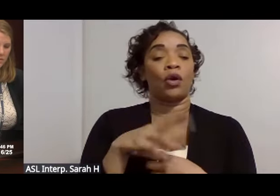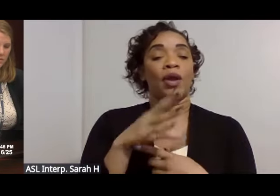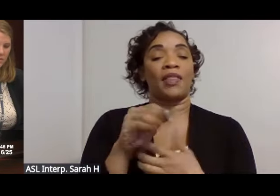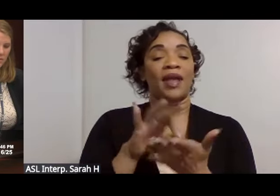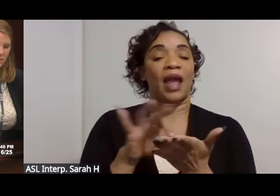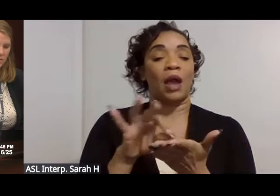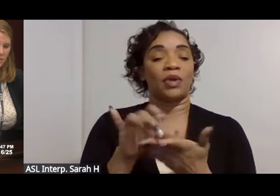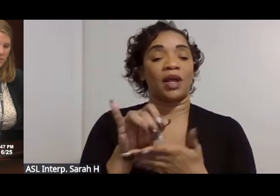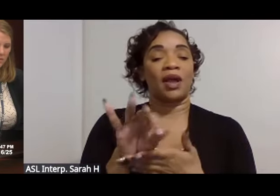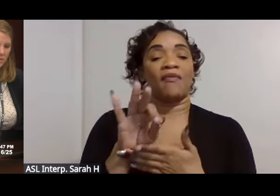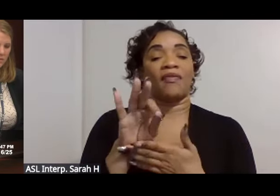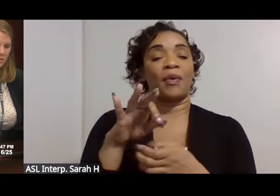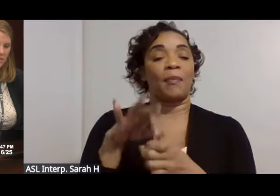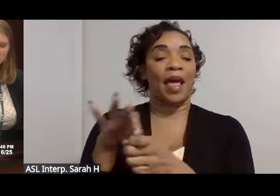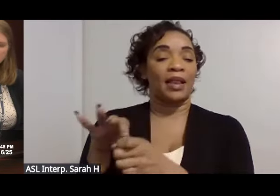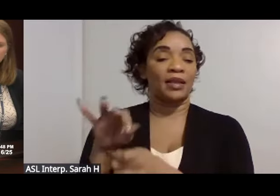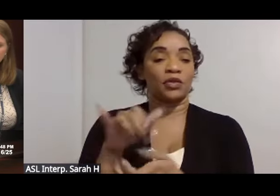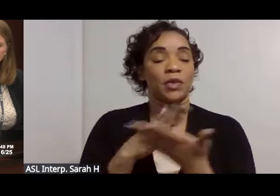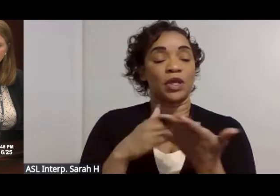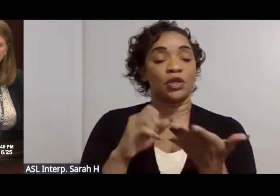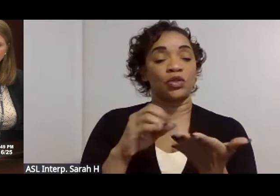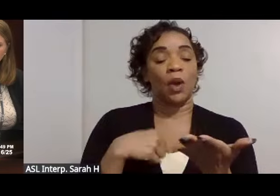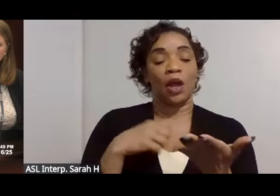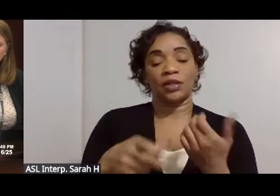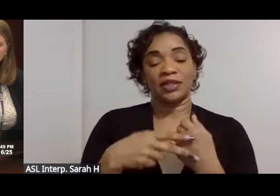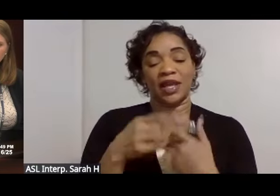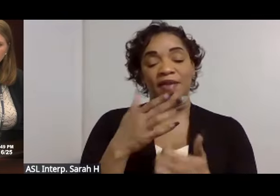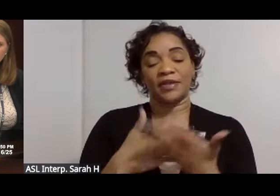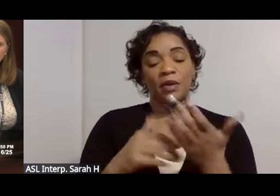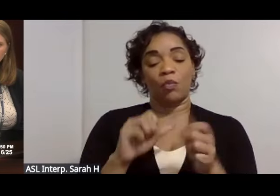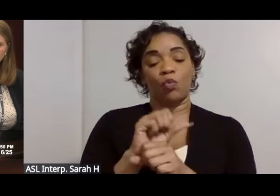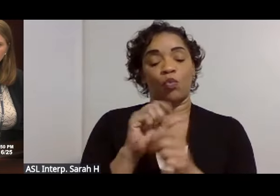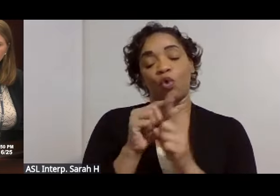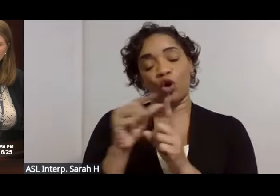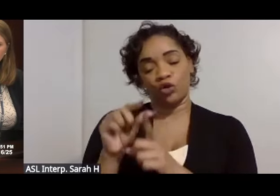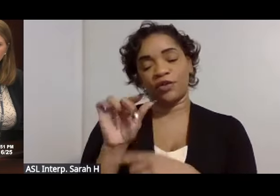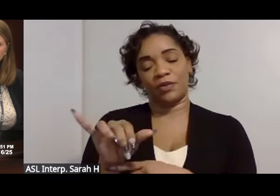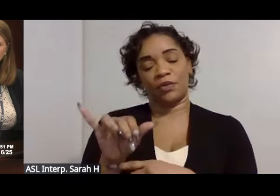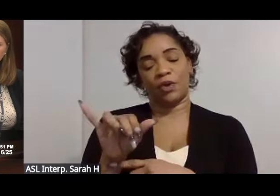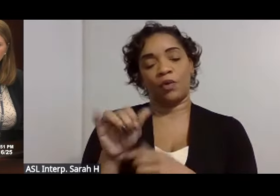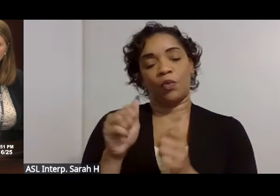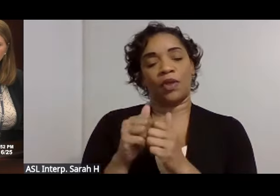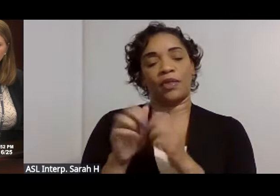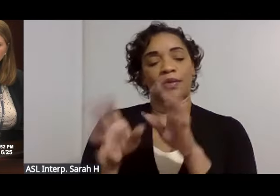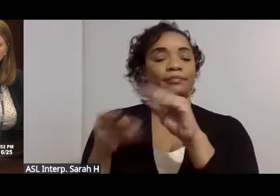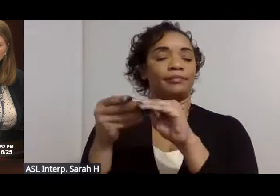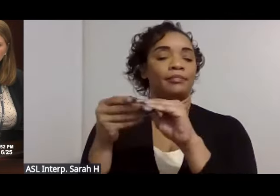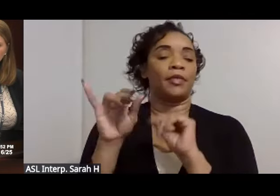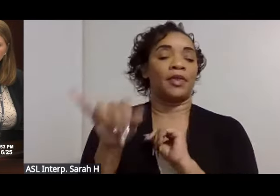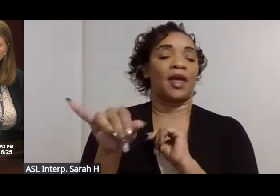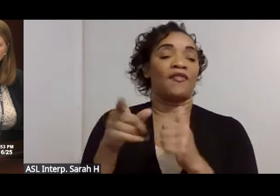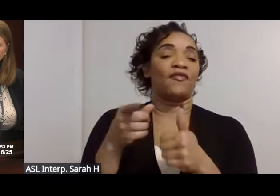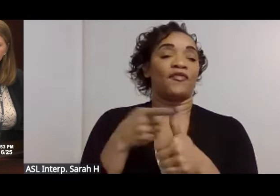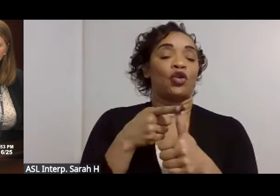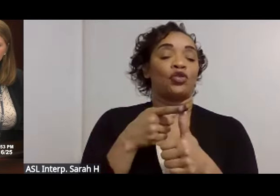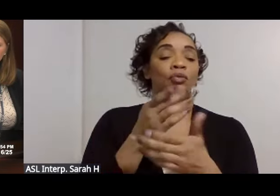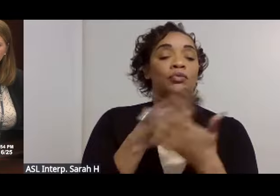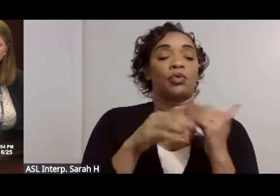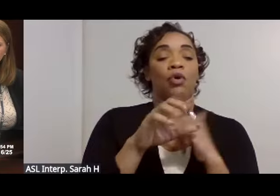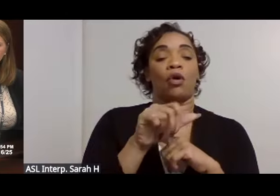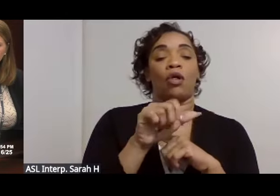So I was able to save some words there just by moving those up and kind of combining that first clause into making that all secretary